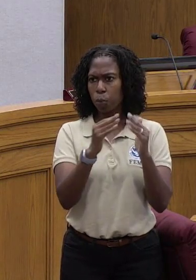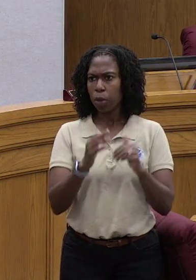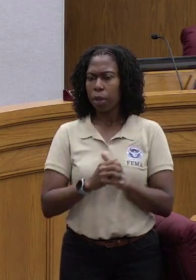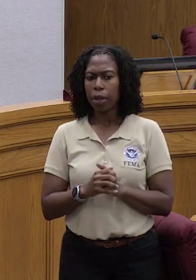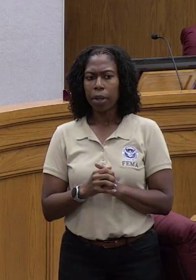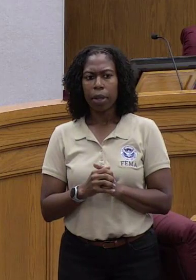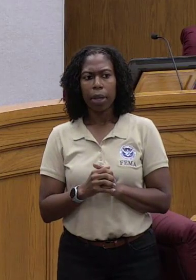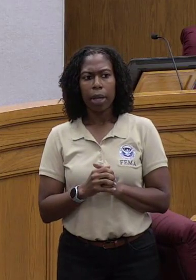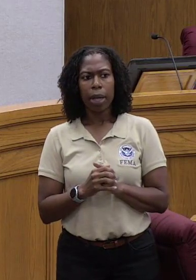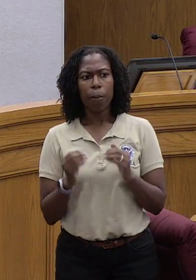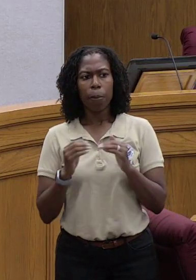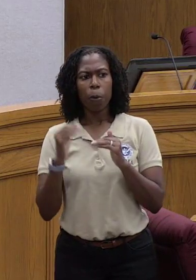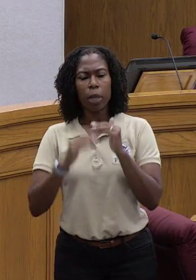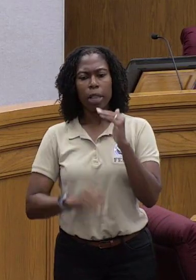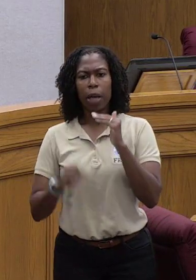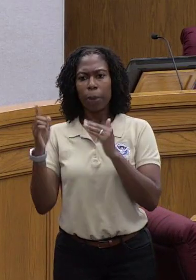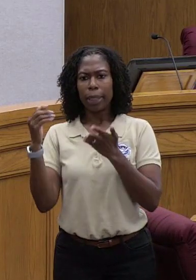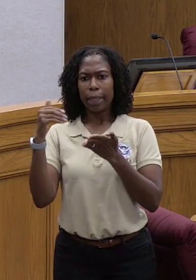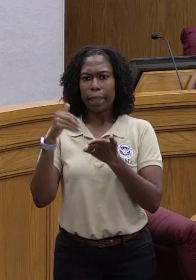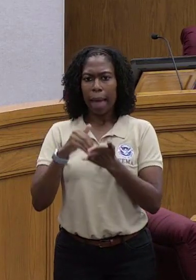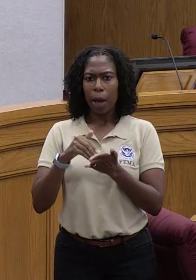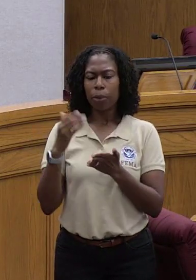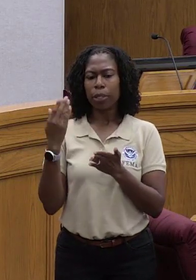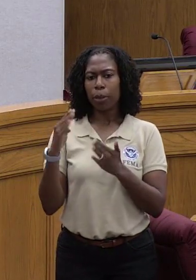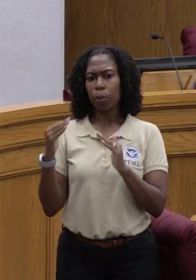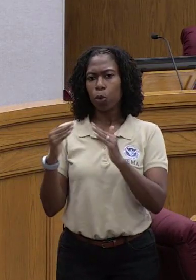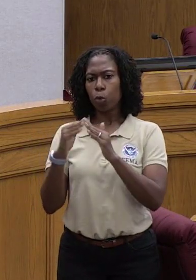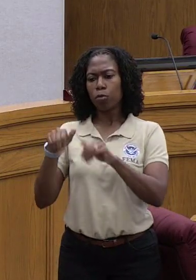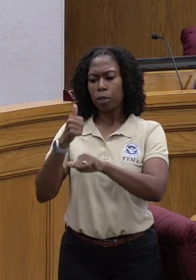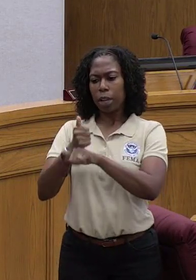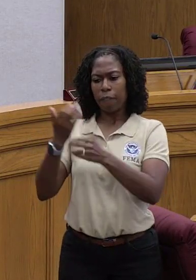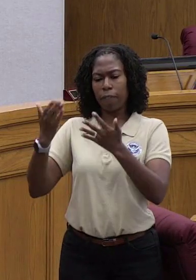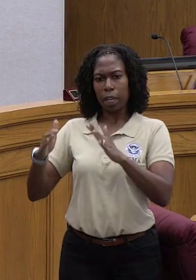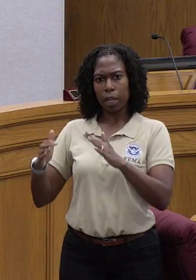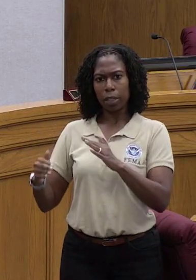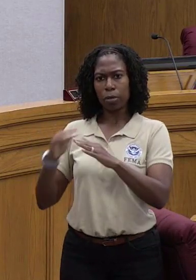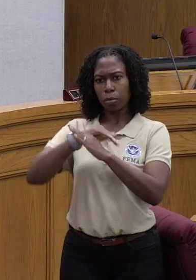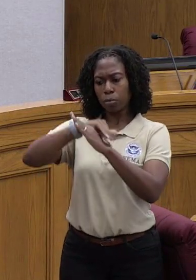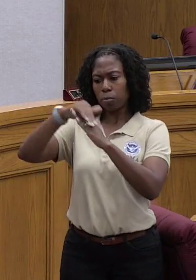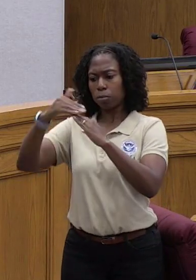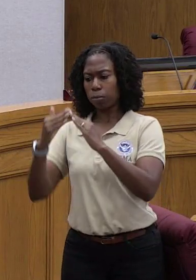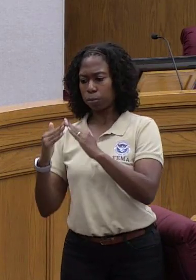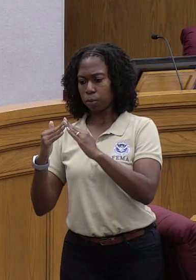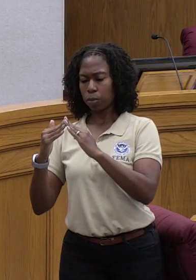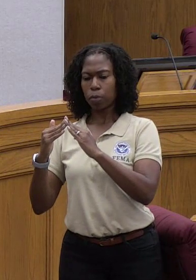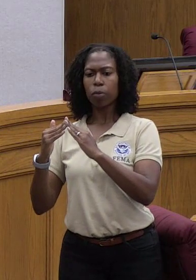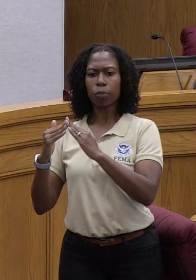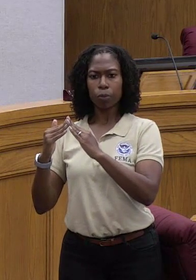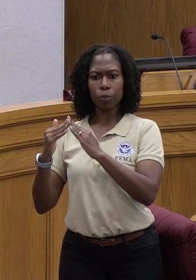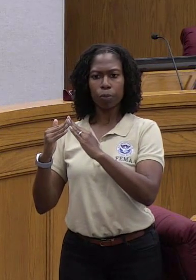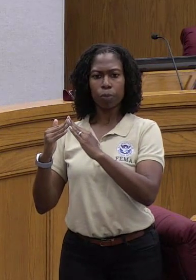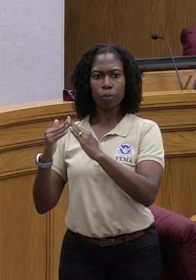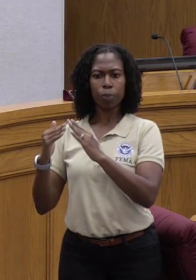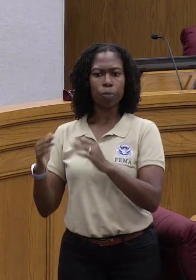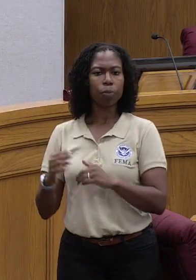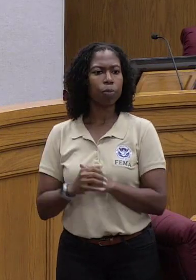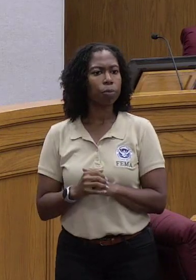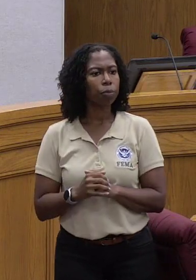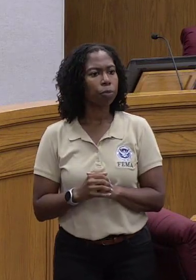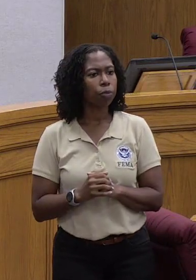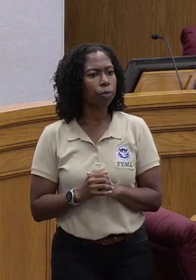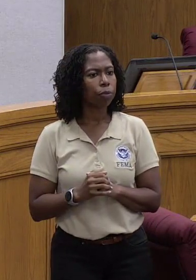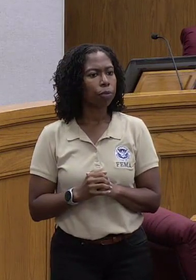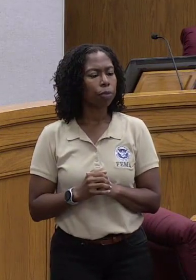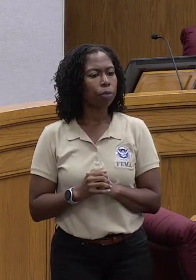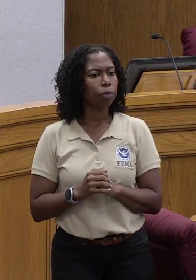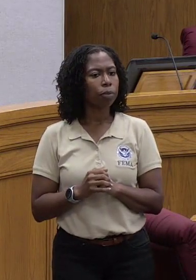1,000 blue roofs have already been installed to those households. And we have there